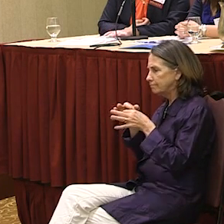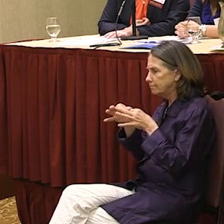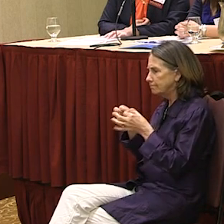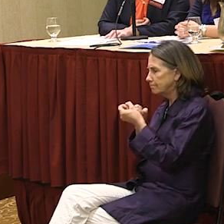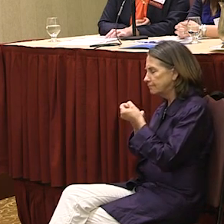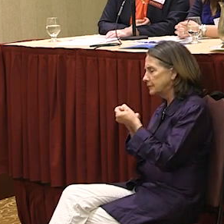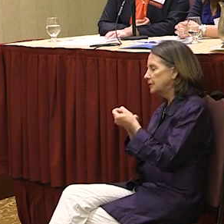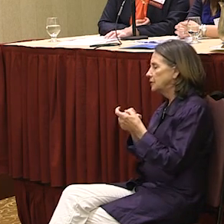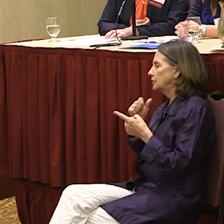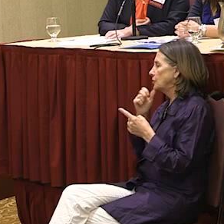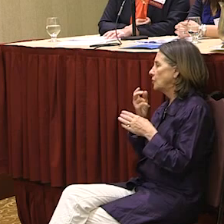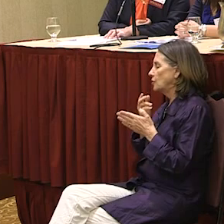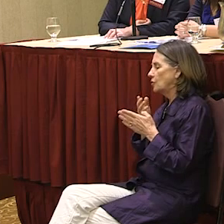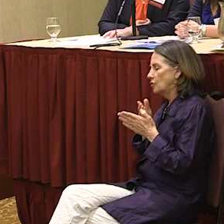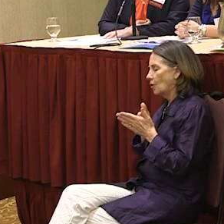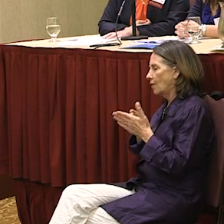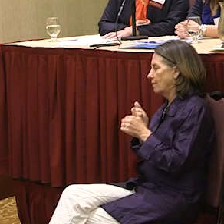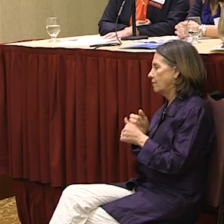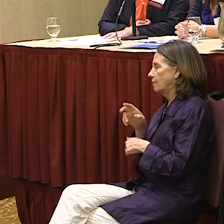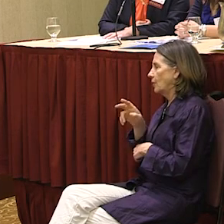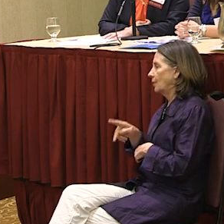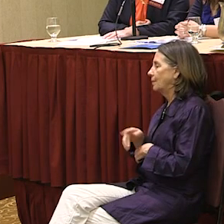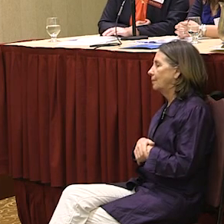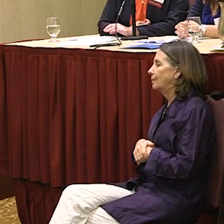she very rarely follows through with anything.